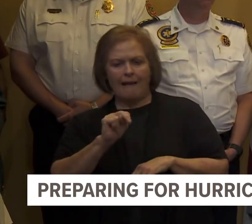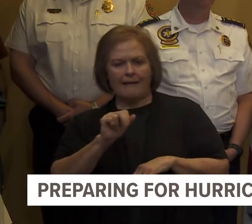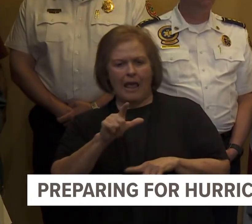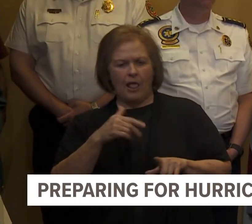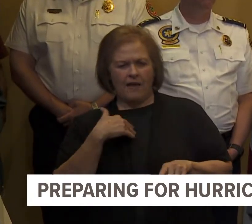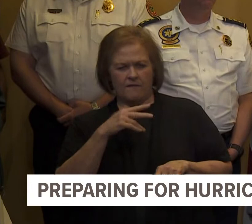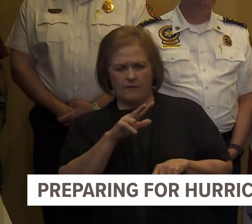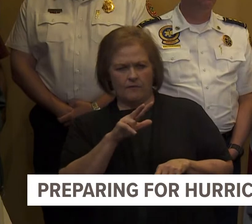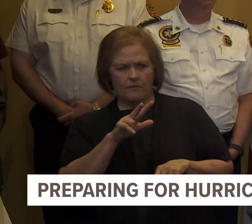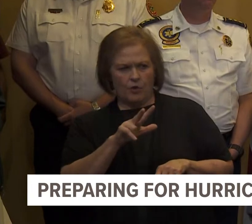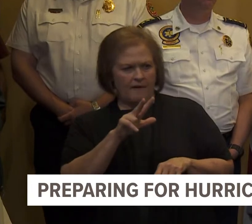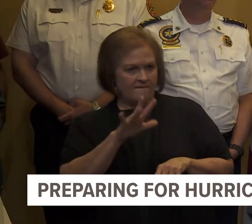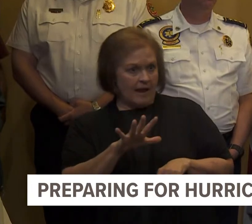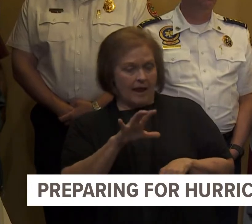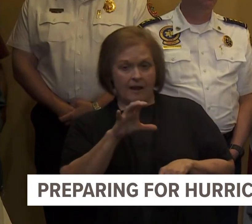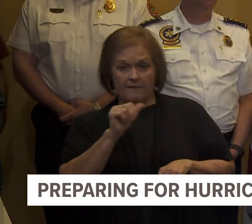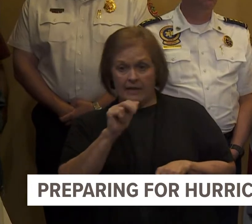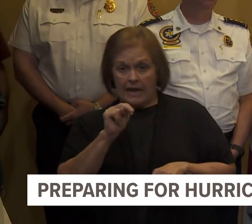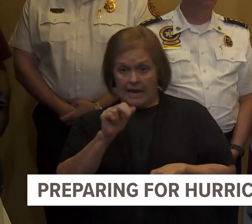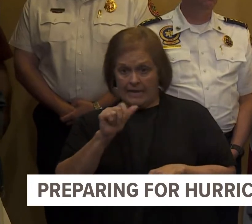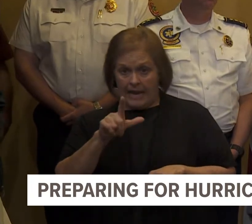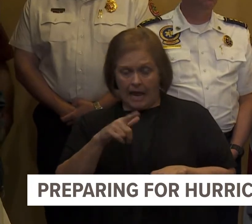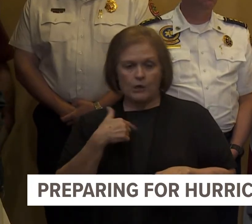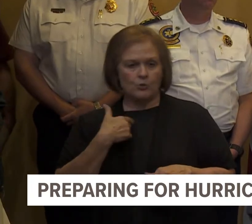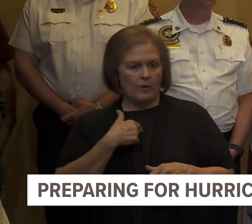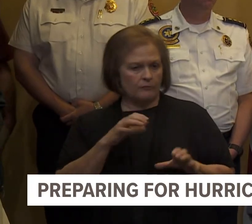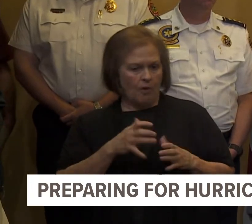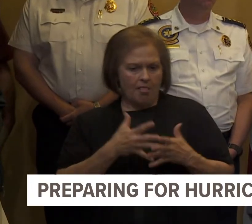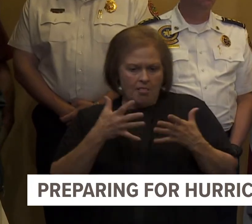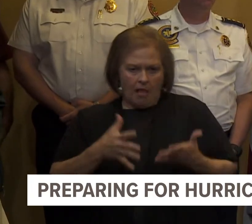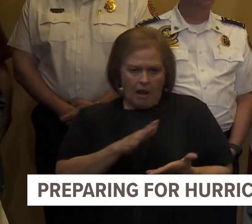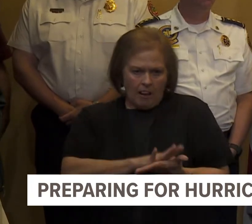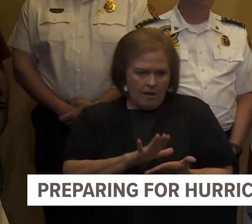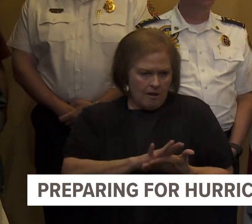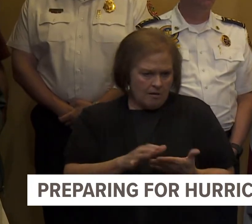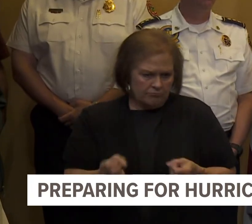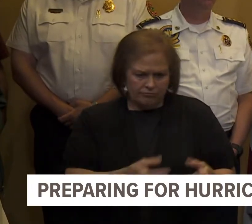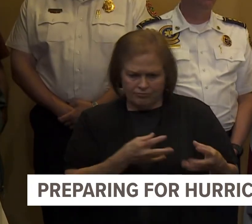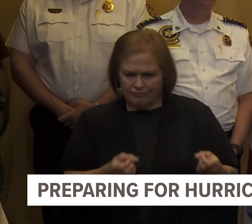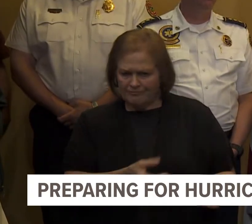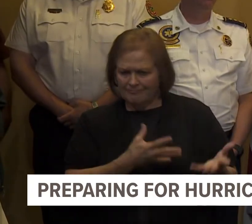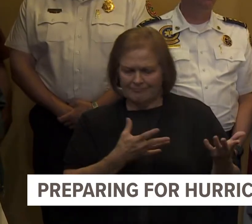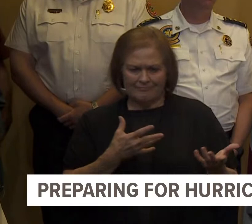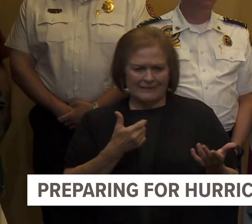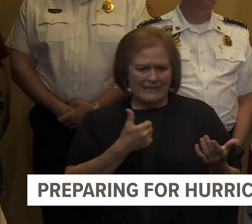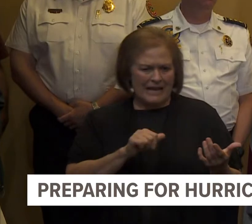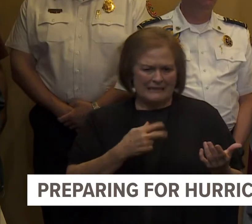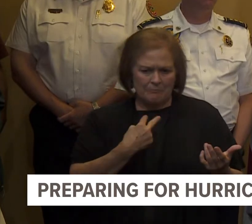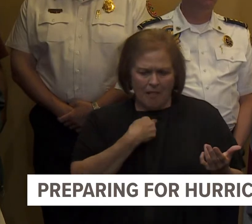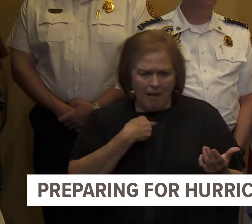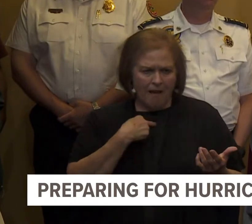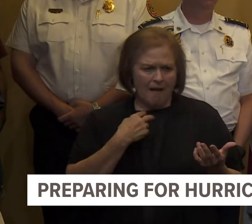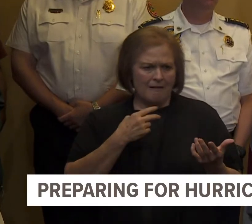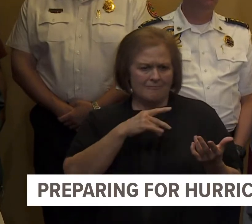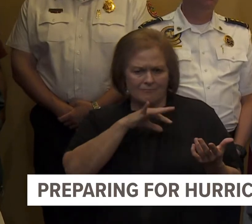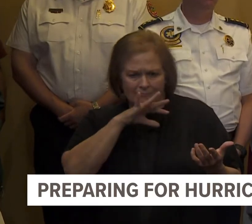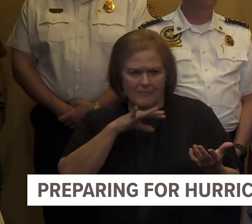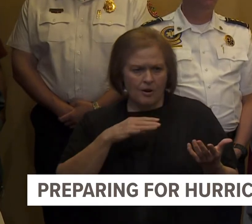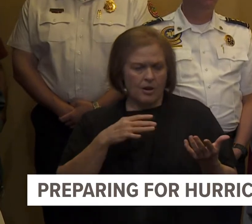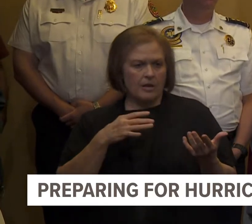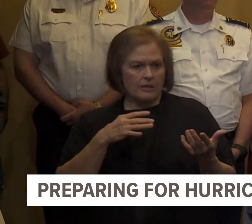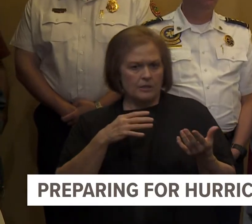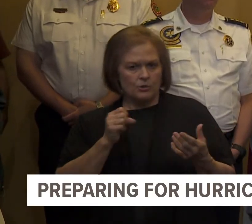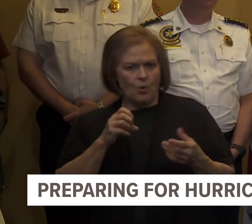about 35 open canals that we've been doing a lot of cleaning, removing any blockage or impediment as